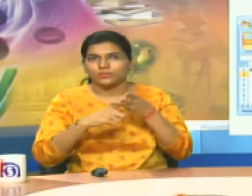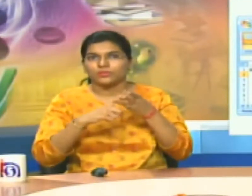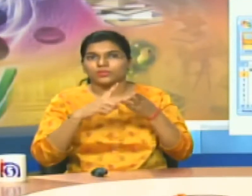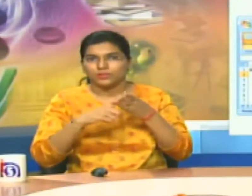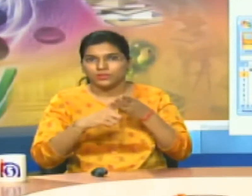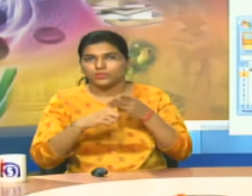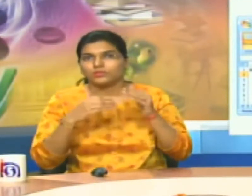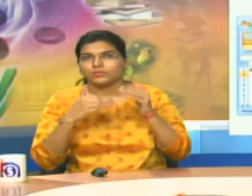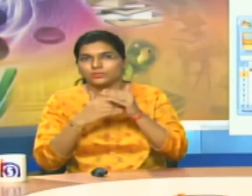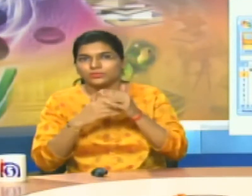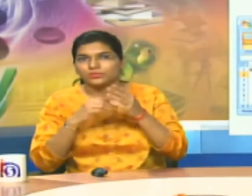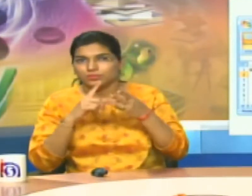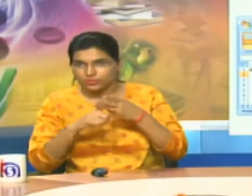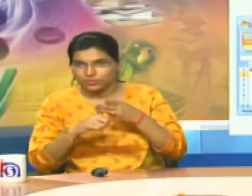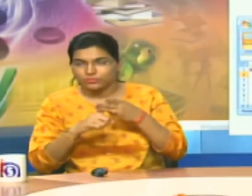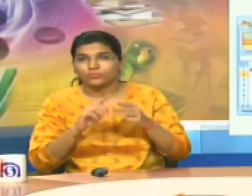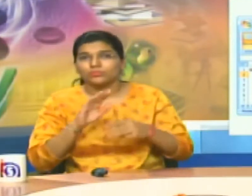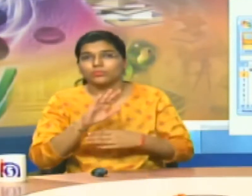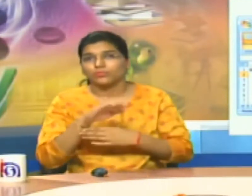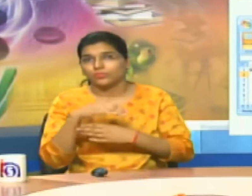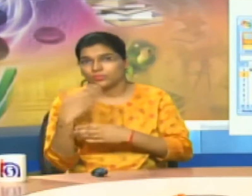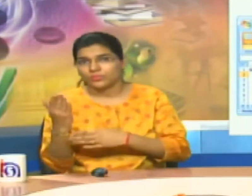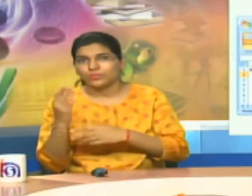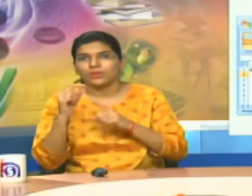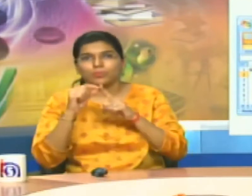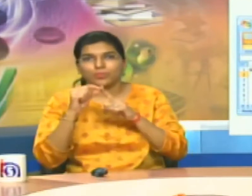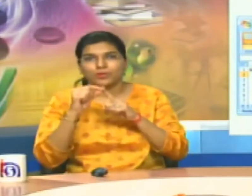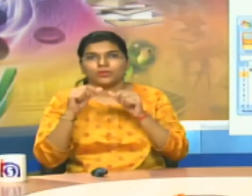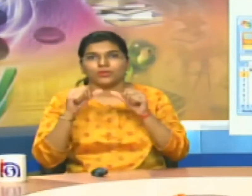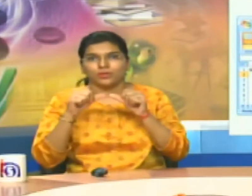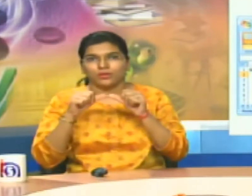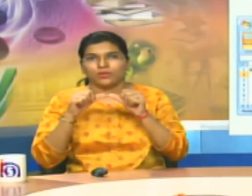As we were discussing, the freeze panes.